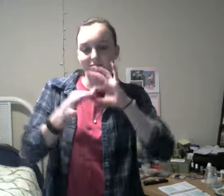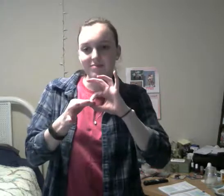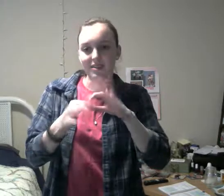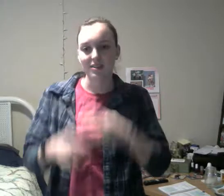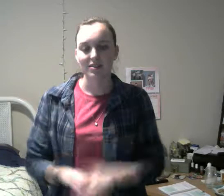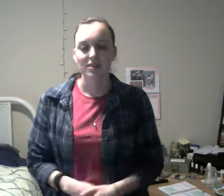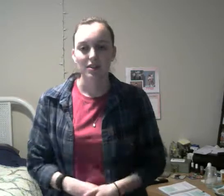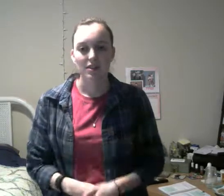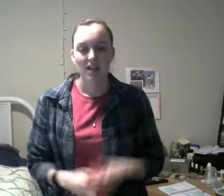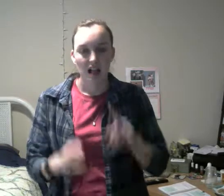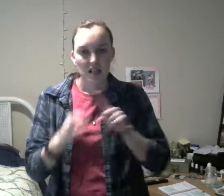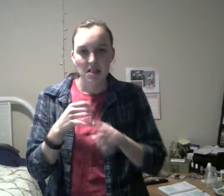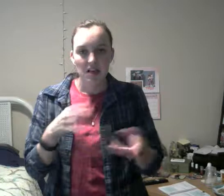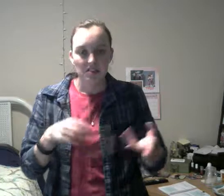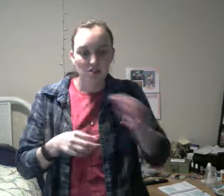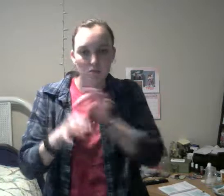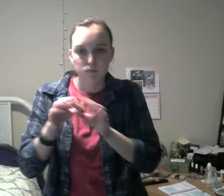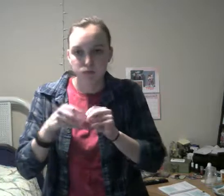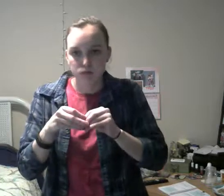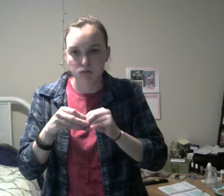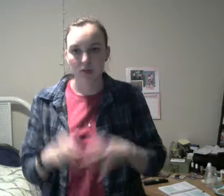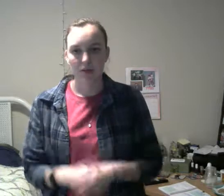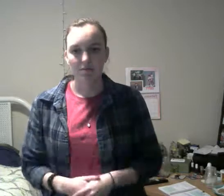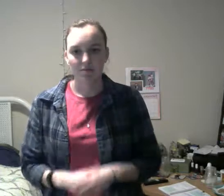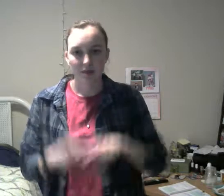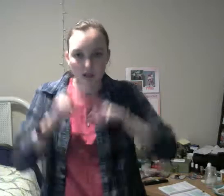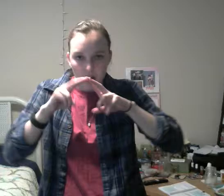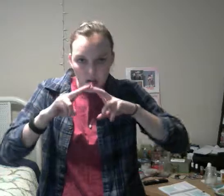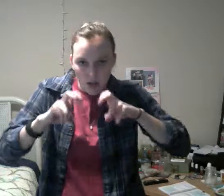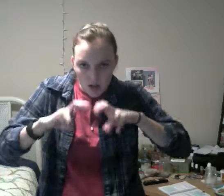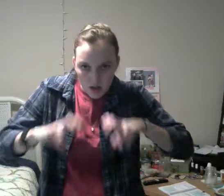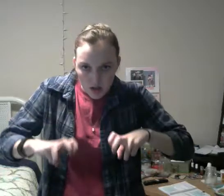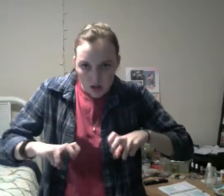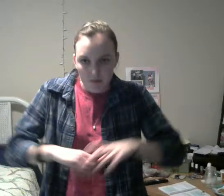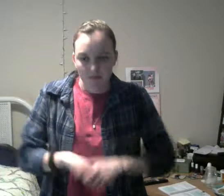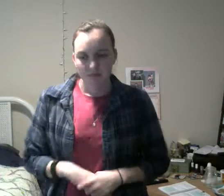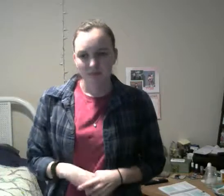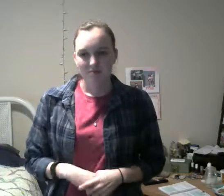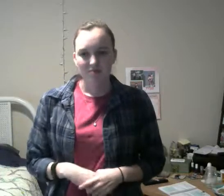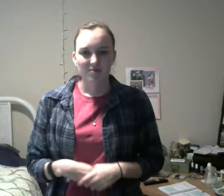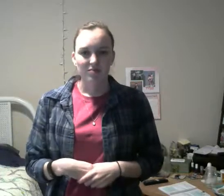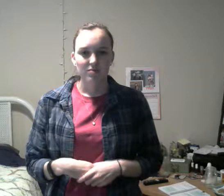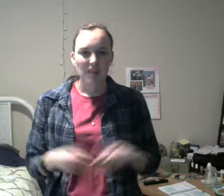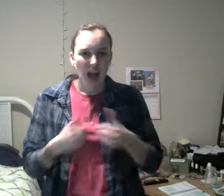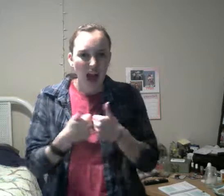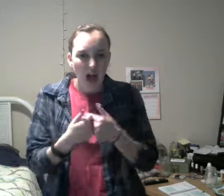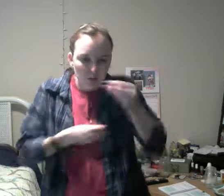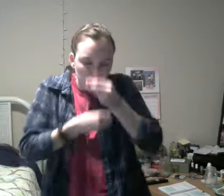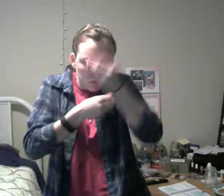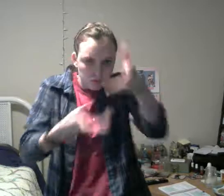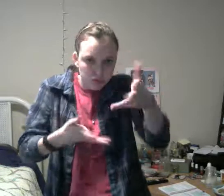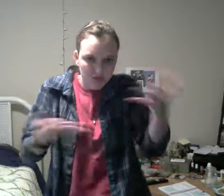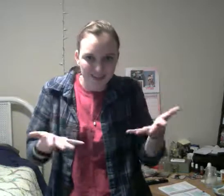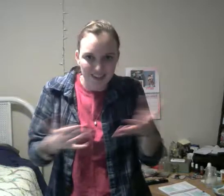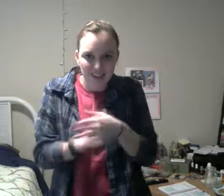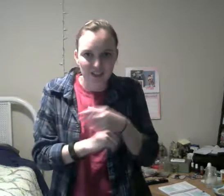then, to tie it all together is to get more into the details, and we'll spend more in the next unit on how we actually express these genes or not. And that's